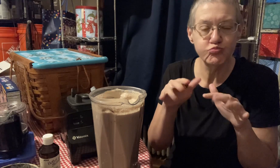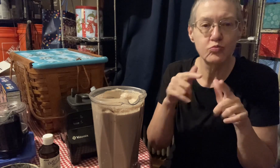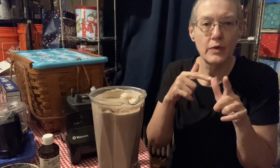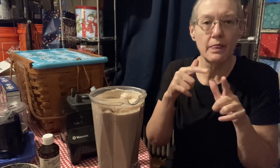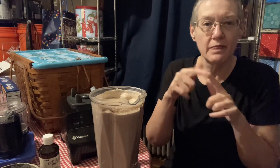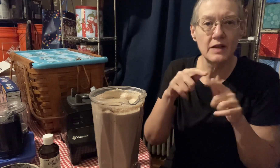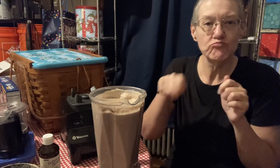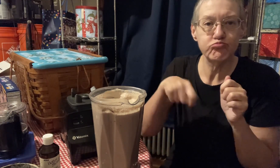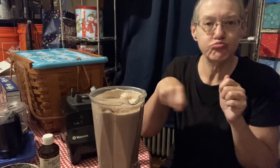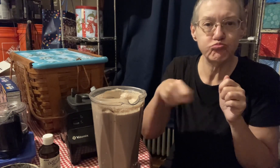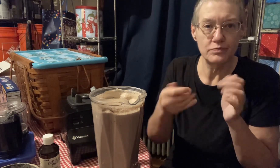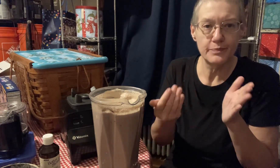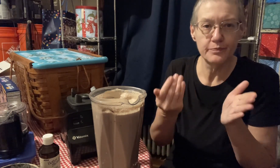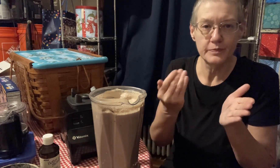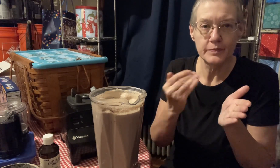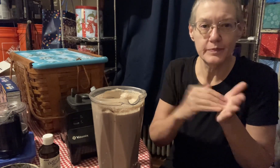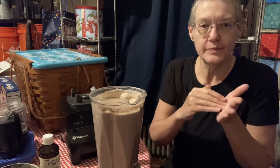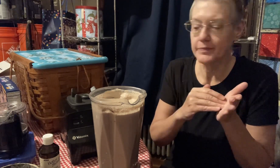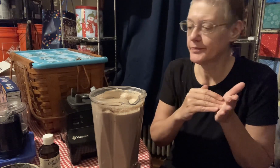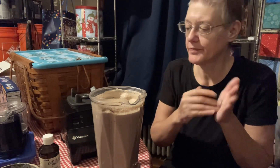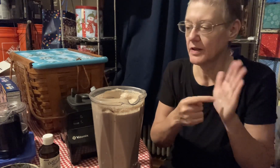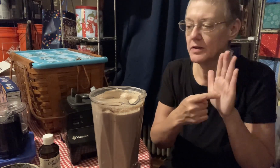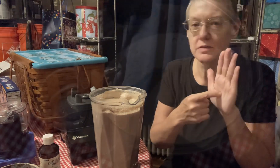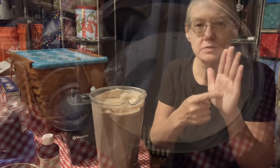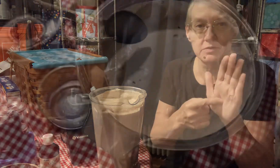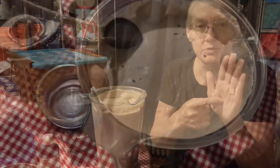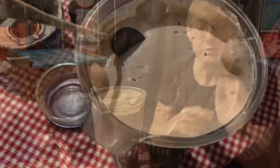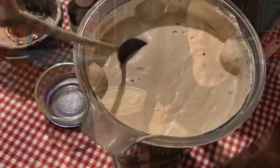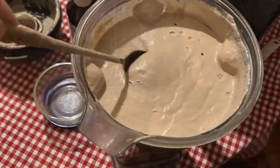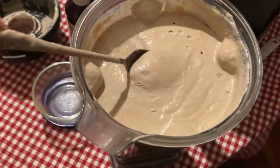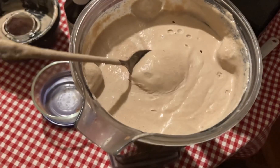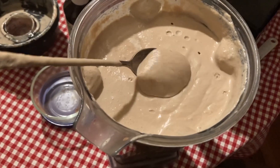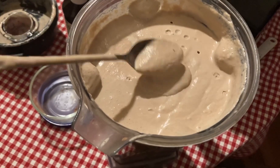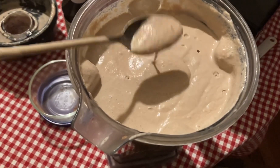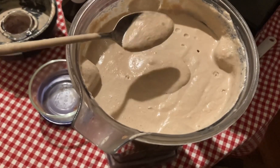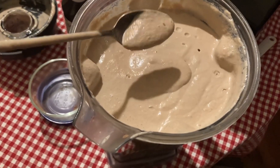help that foam to settle, and then I'll mix it tomorrow again.